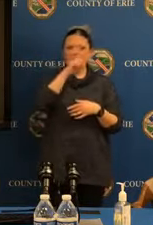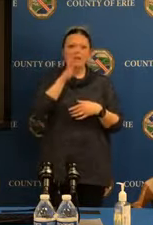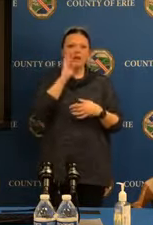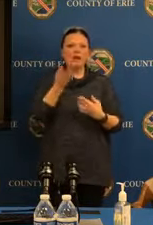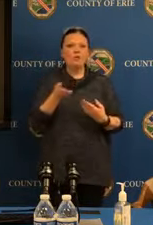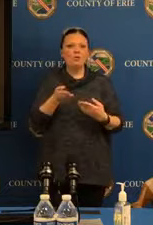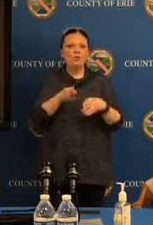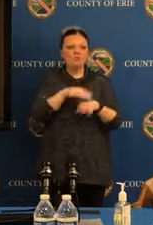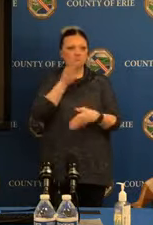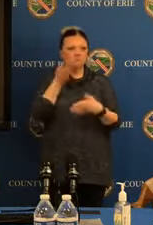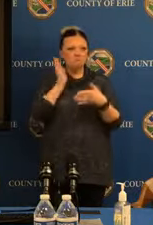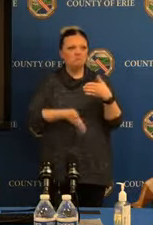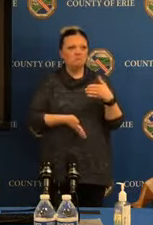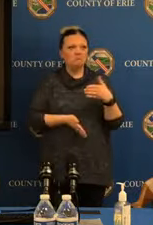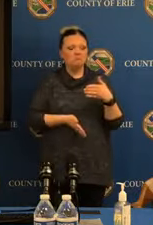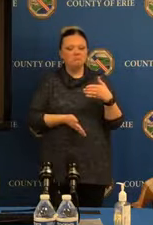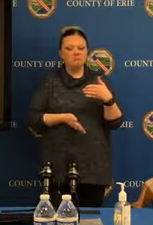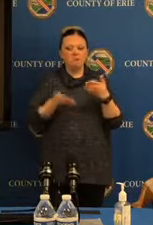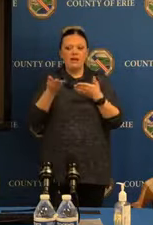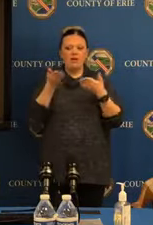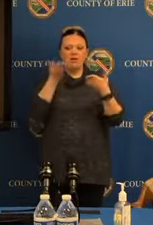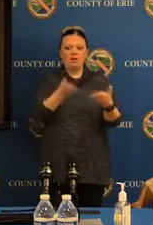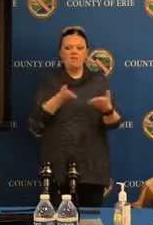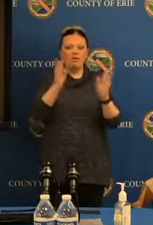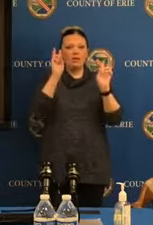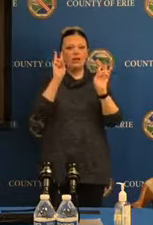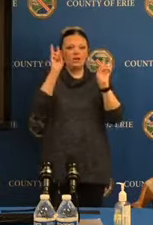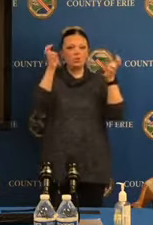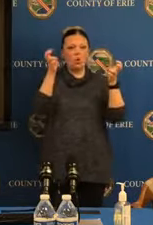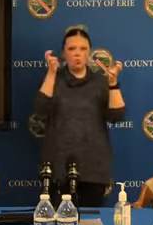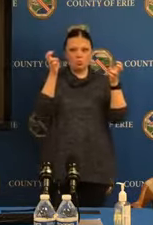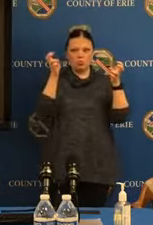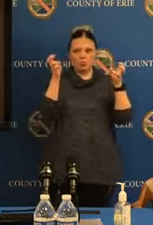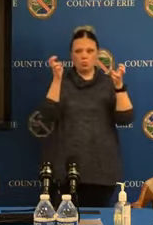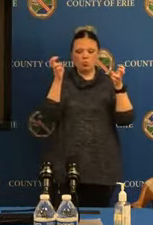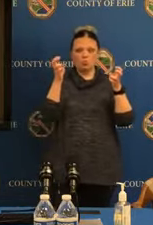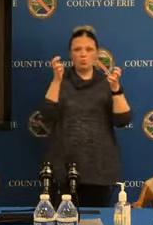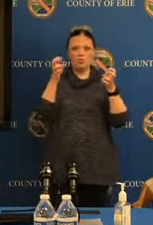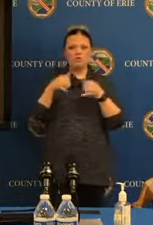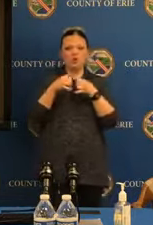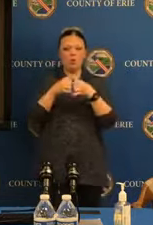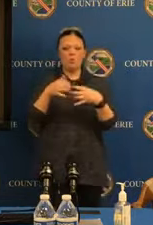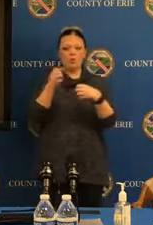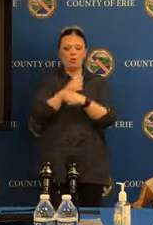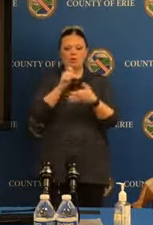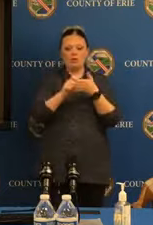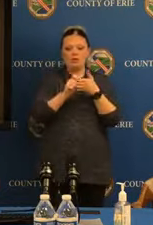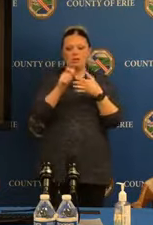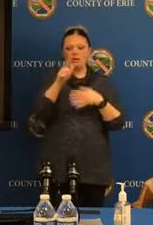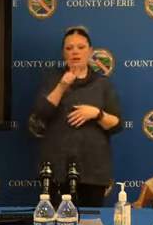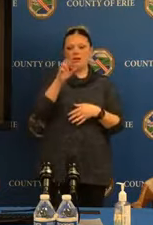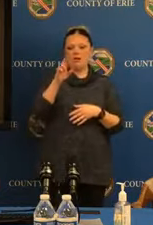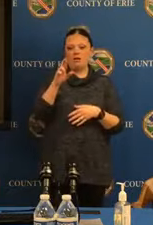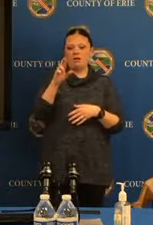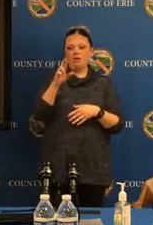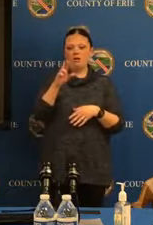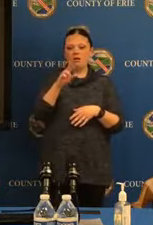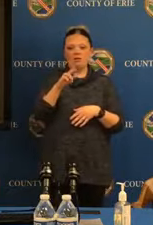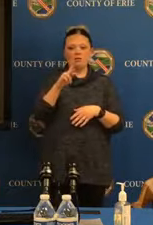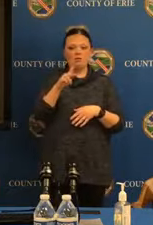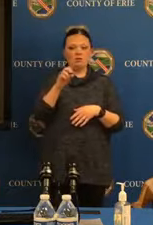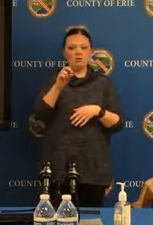close us out by offering a quote. Award-winning author L.R. Const has some great